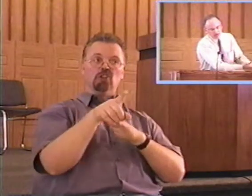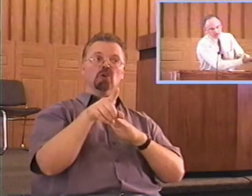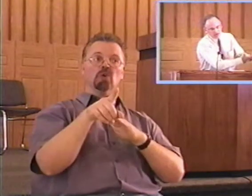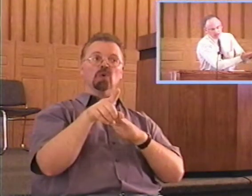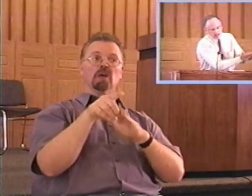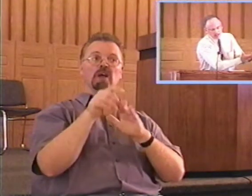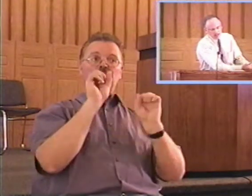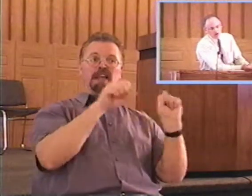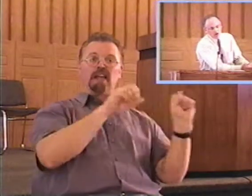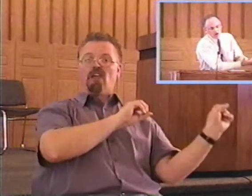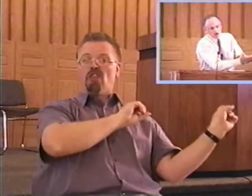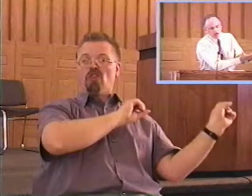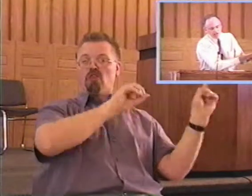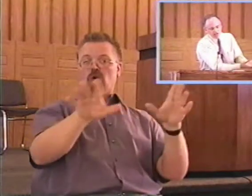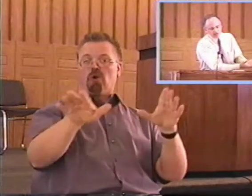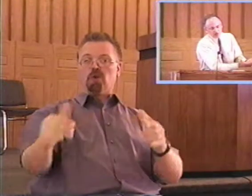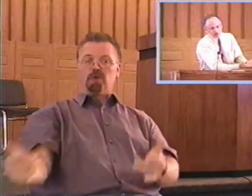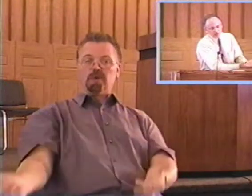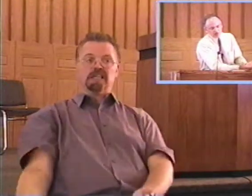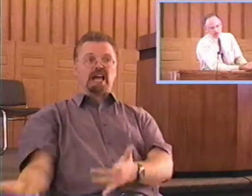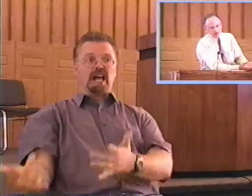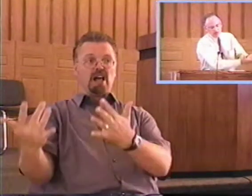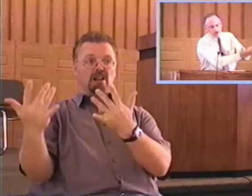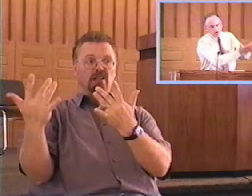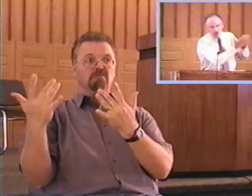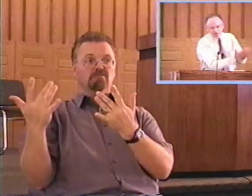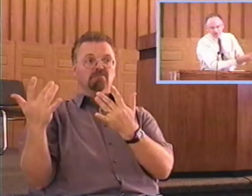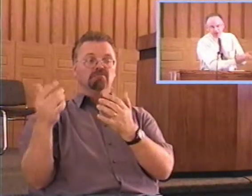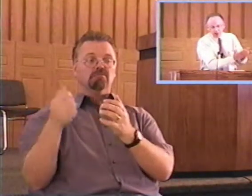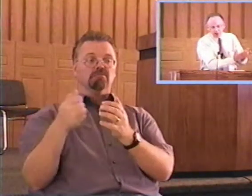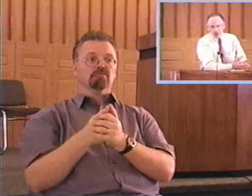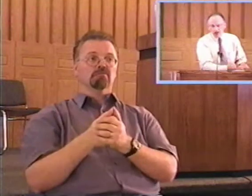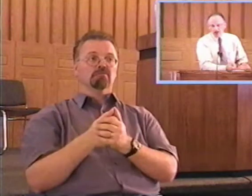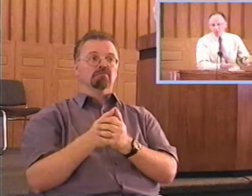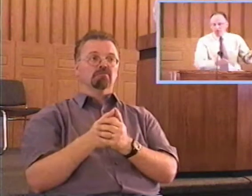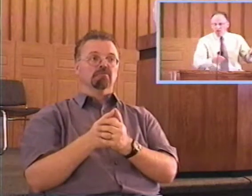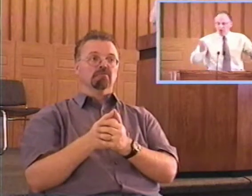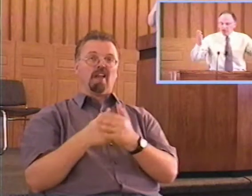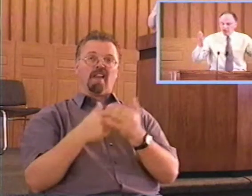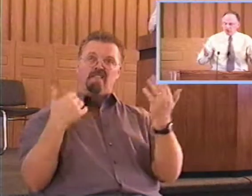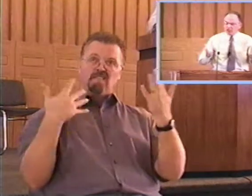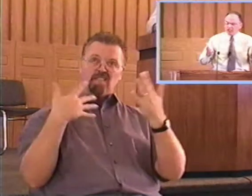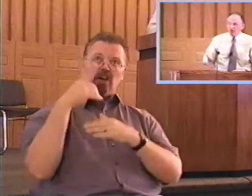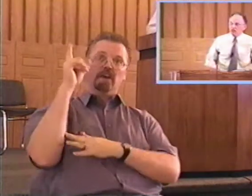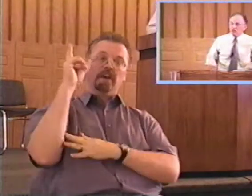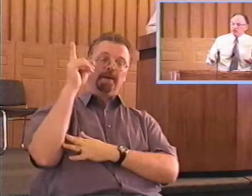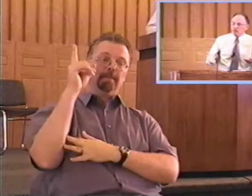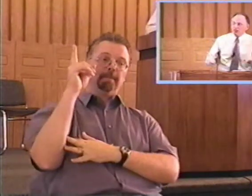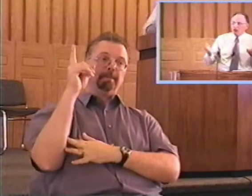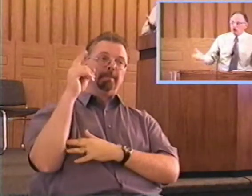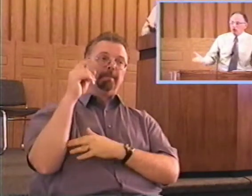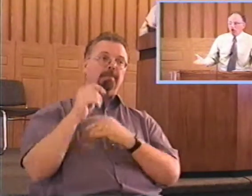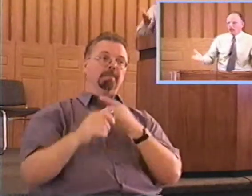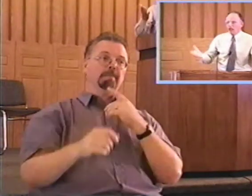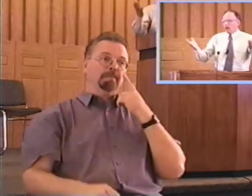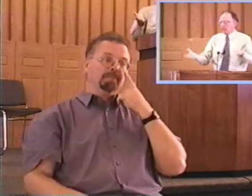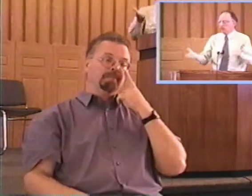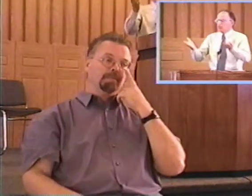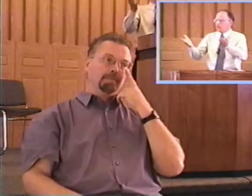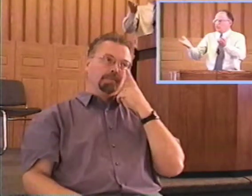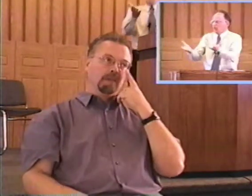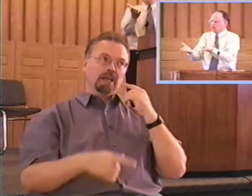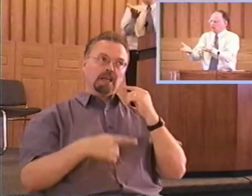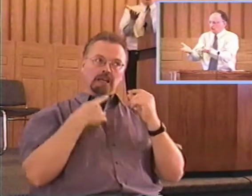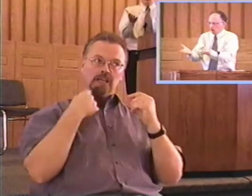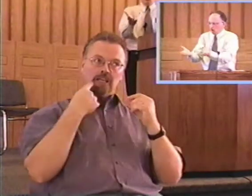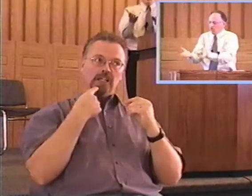to cast into hell. Yes, I say to you, fear him. He's telling us about God.